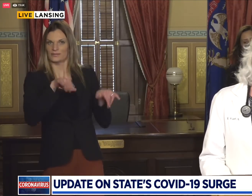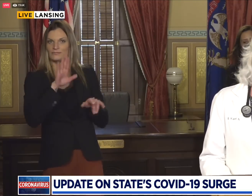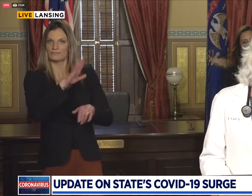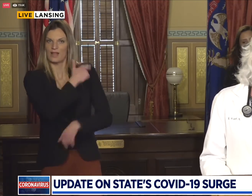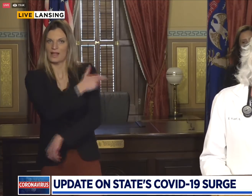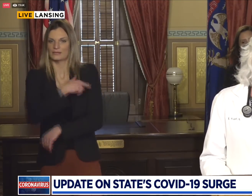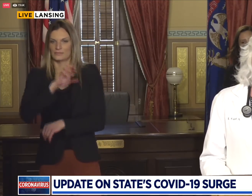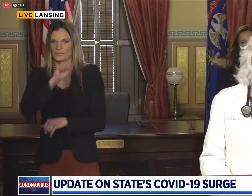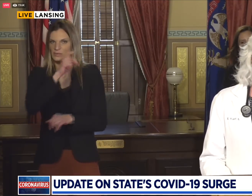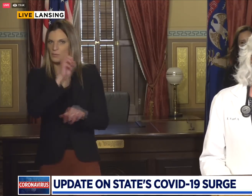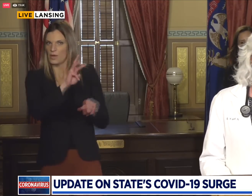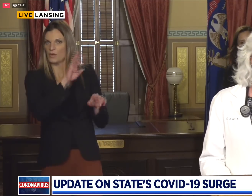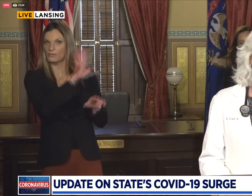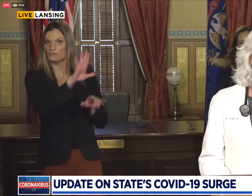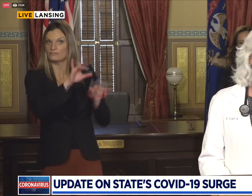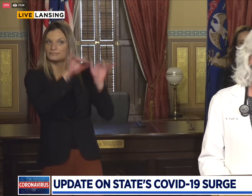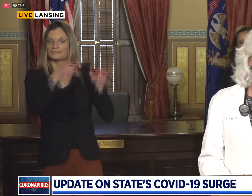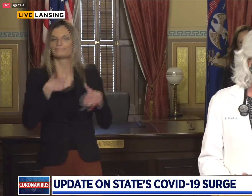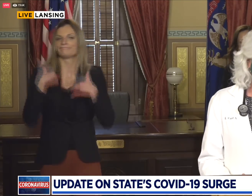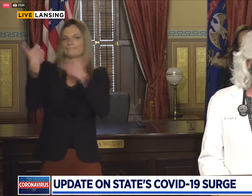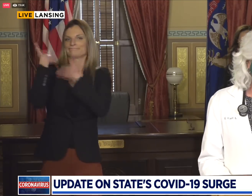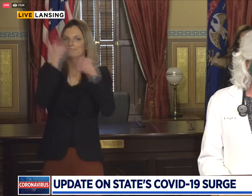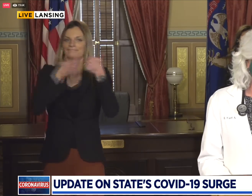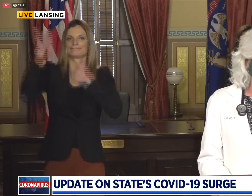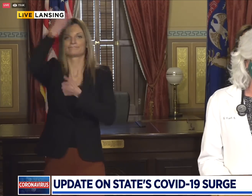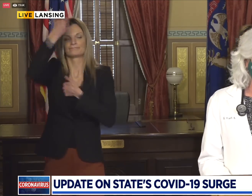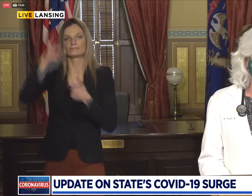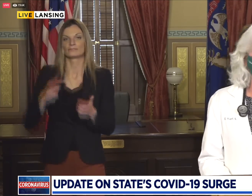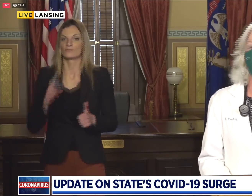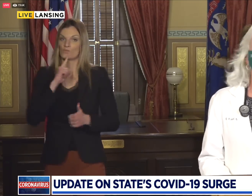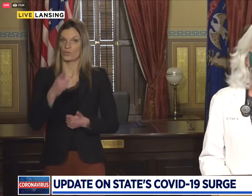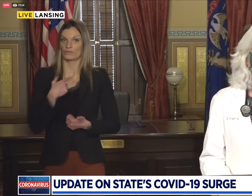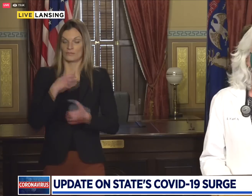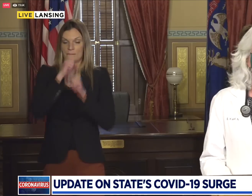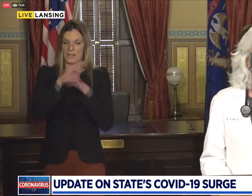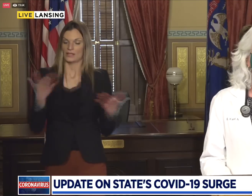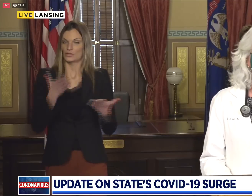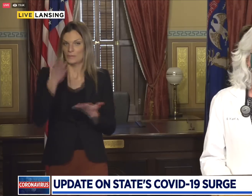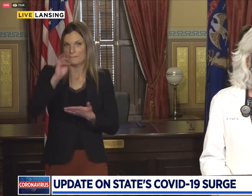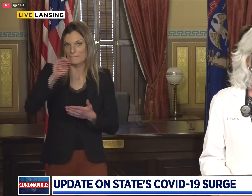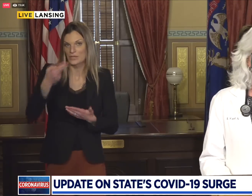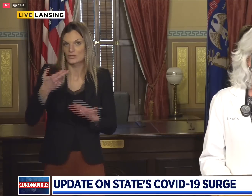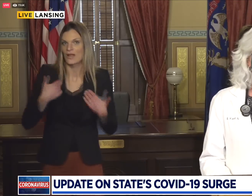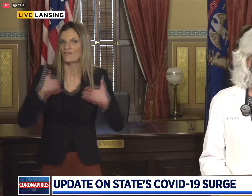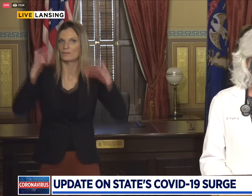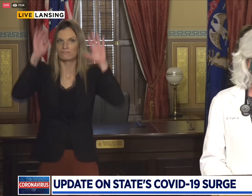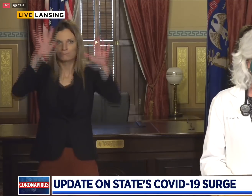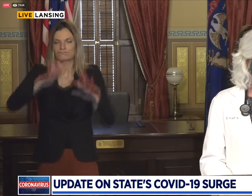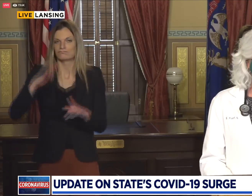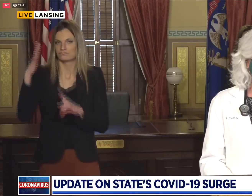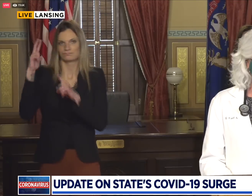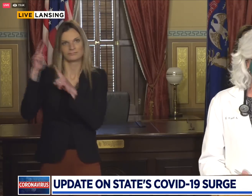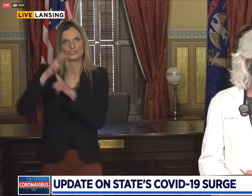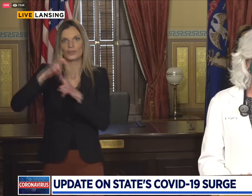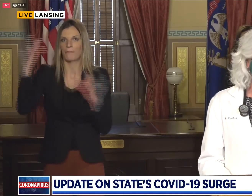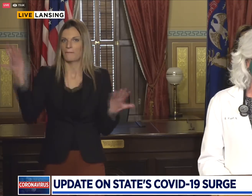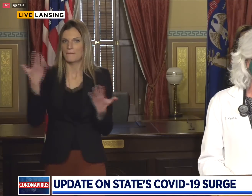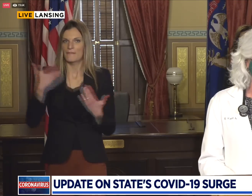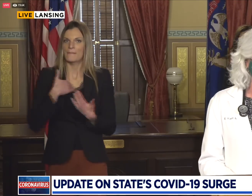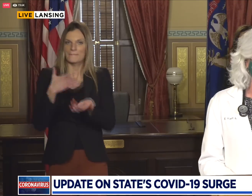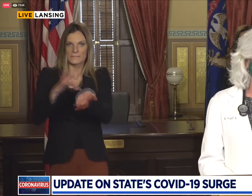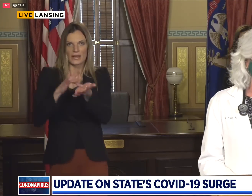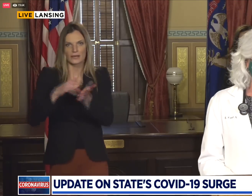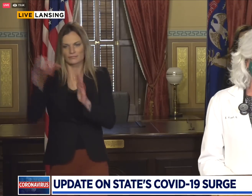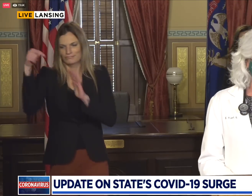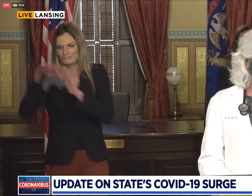hospitals and healthcare systems are. We're really blessed in the state of Michigan to have great healthcare systems that are well